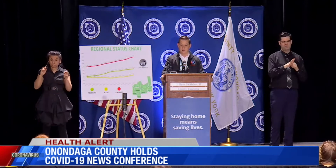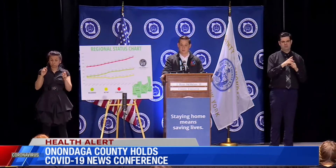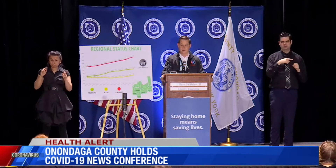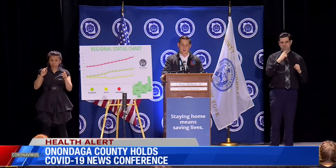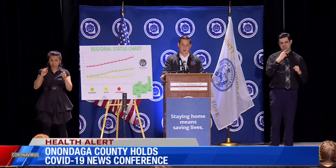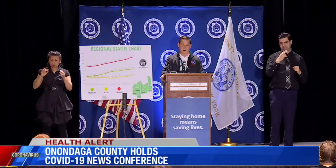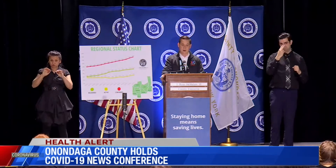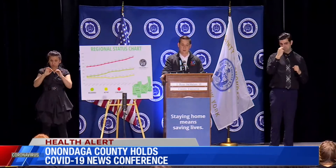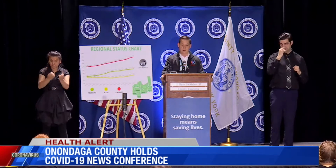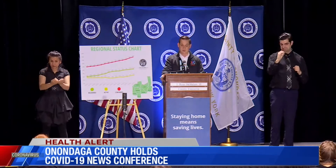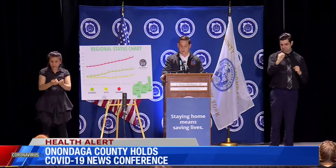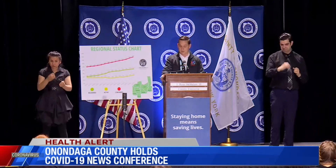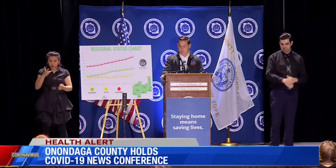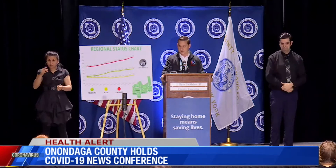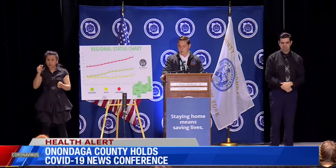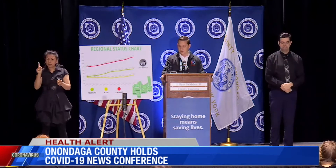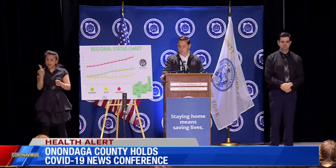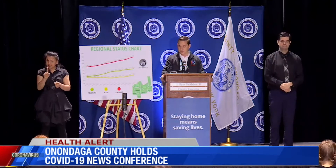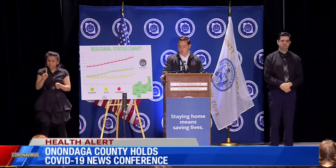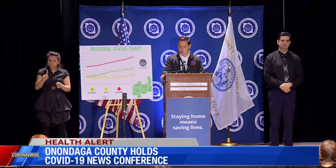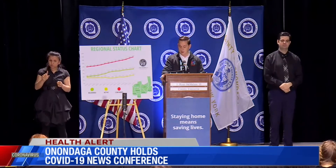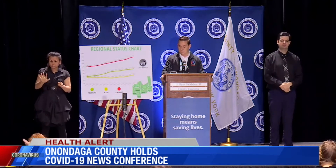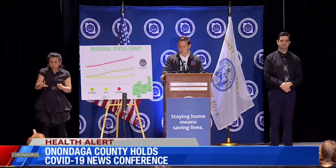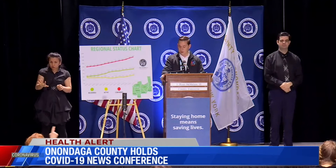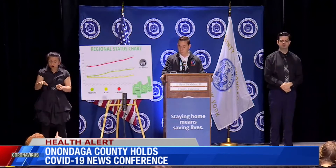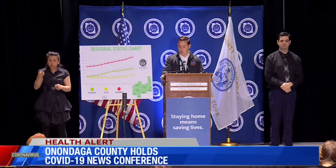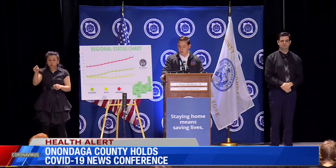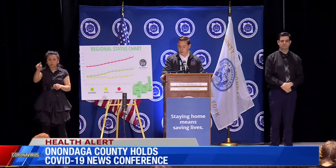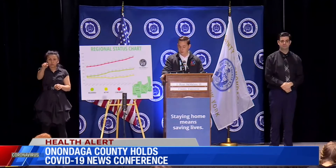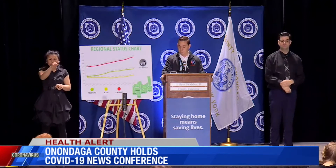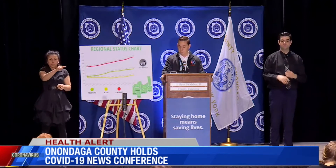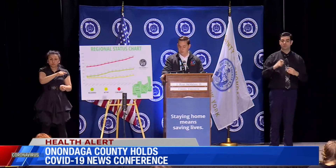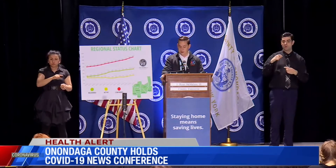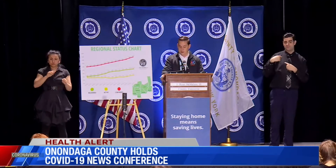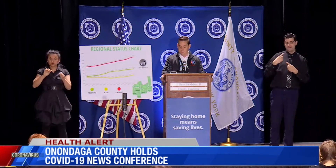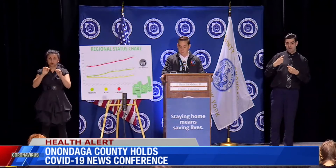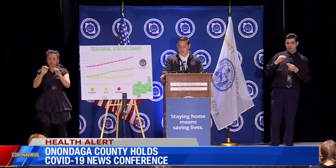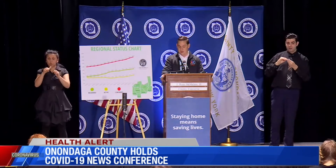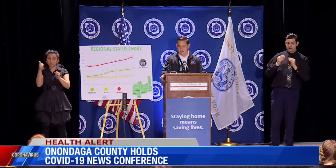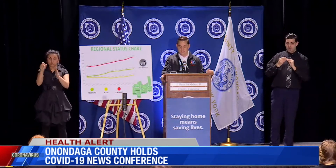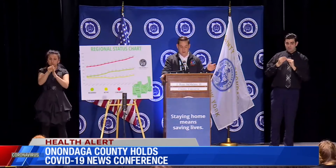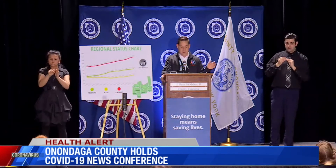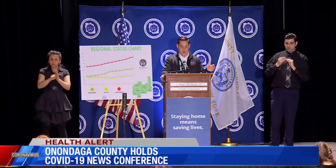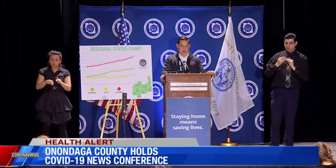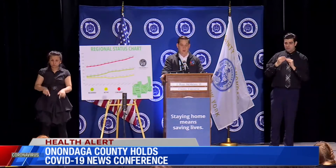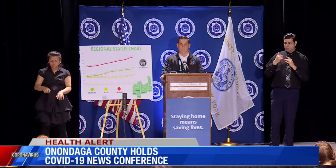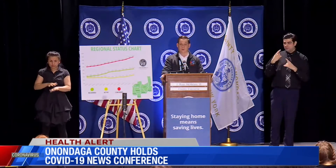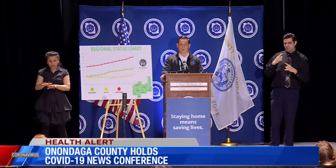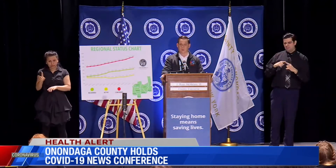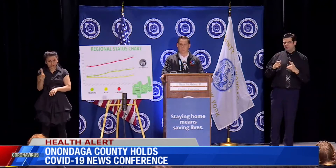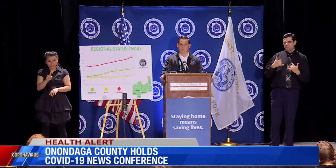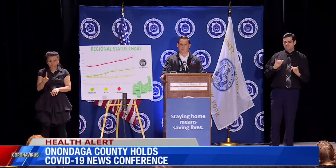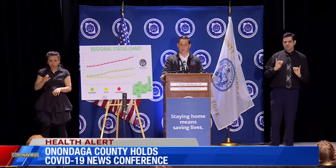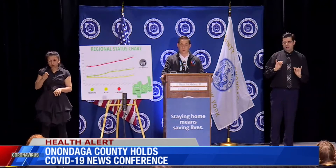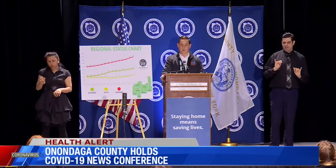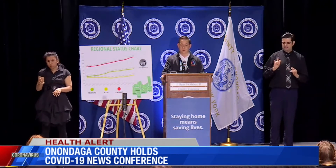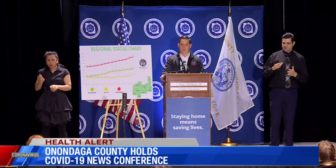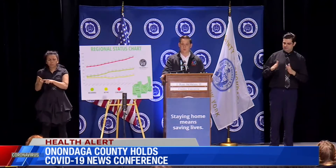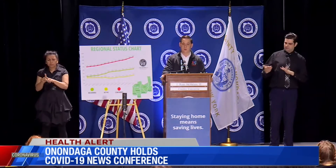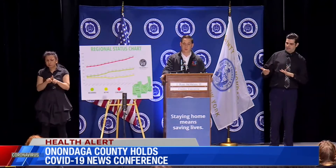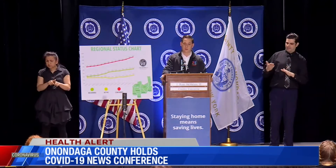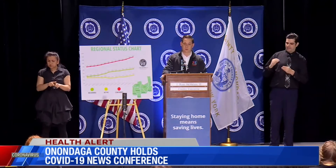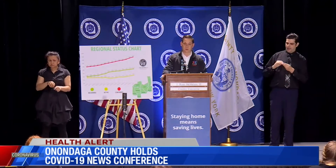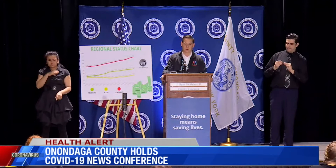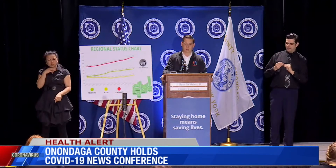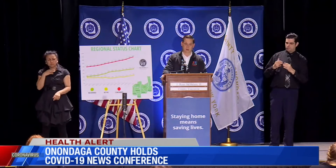everybody else. This is still really, when you think about it, and I look at the data, and I know there's going to be more people we lose.